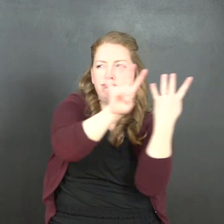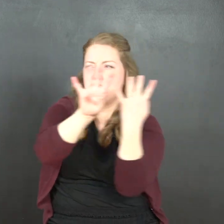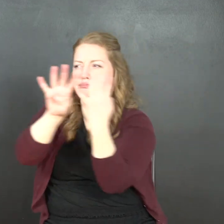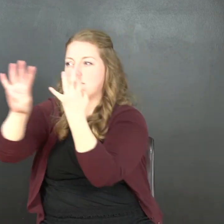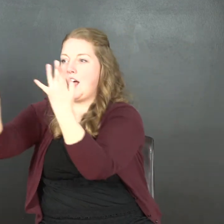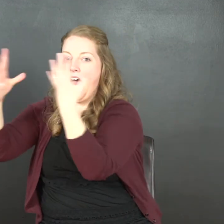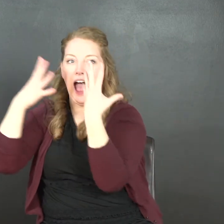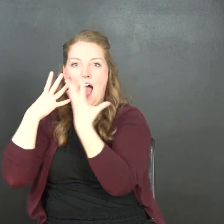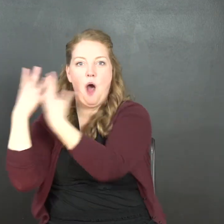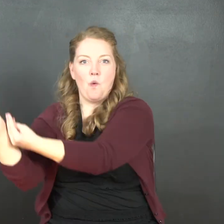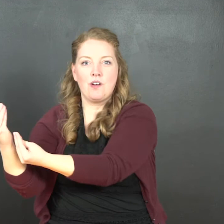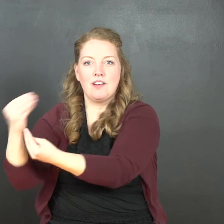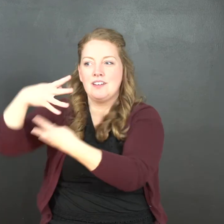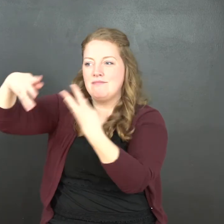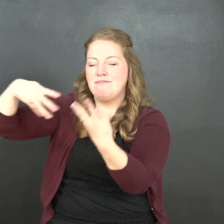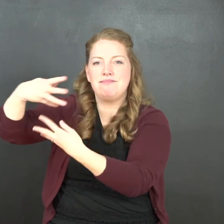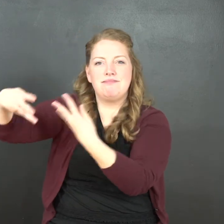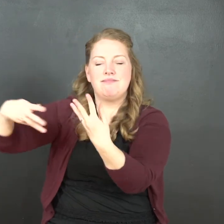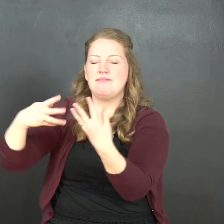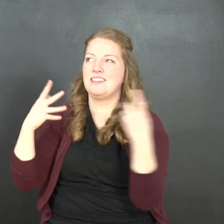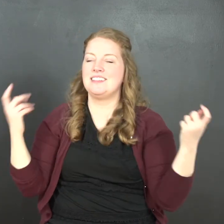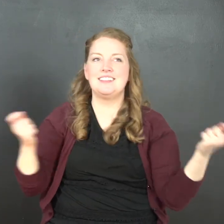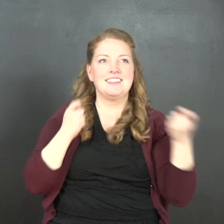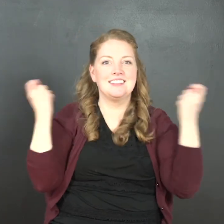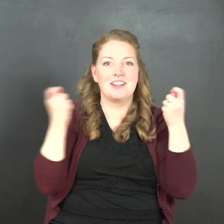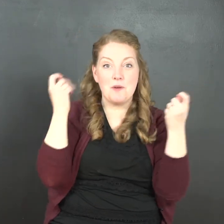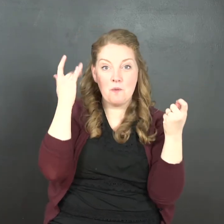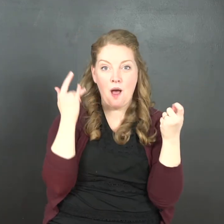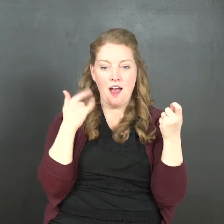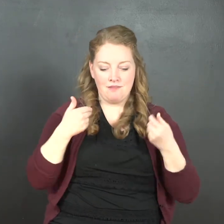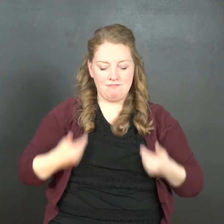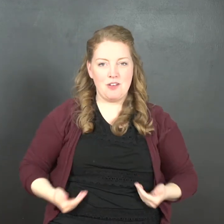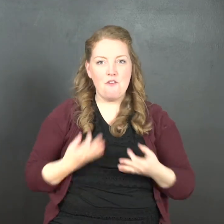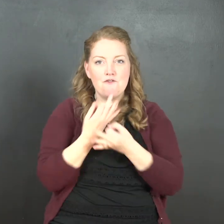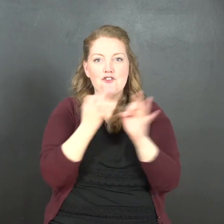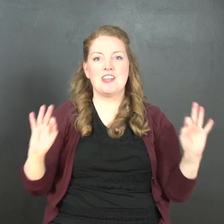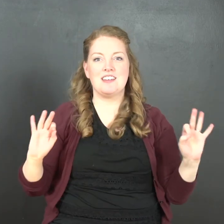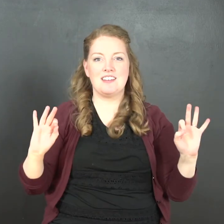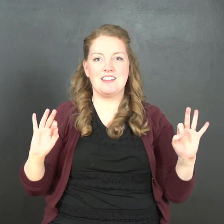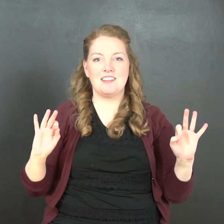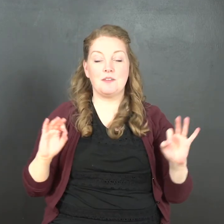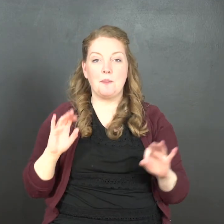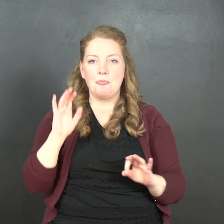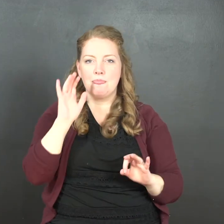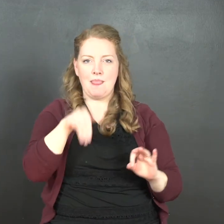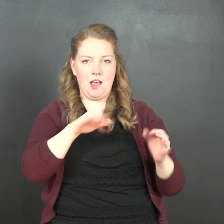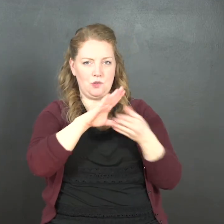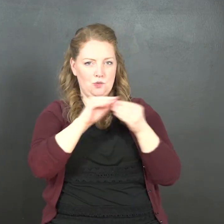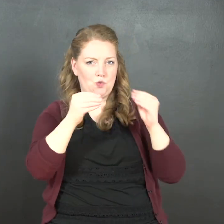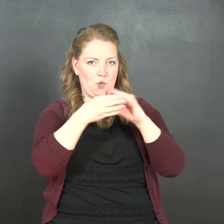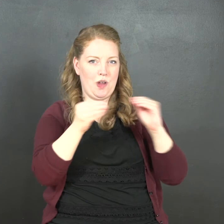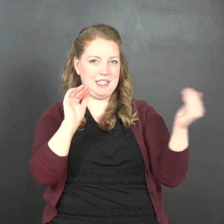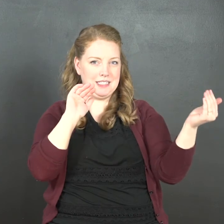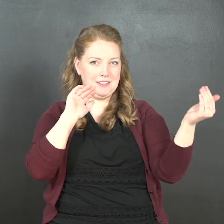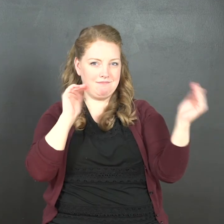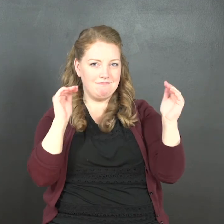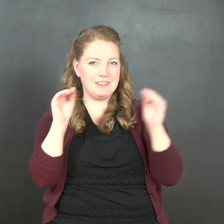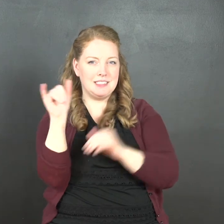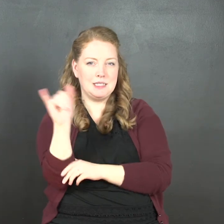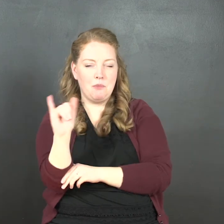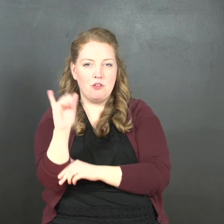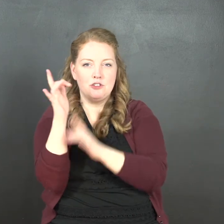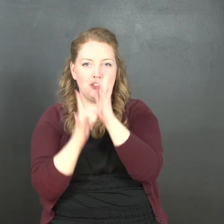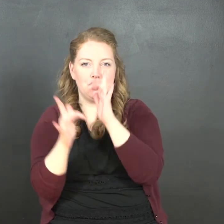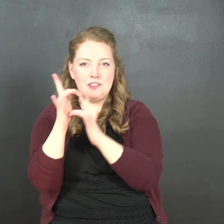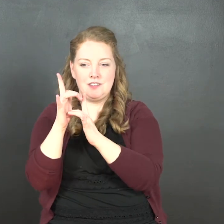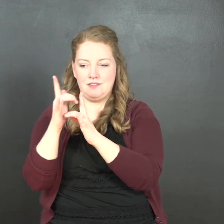words: you are free. You are free. But if Jesus